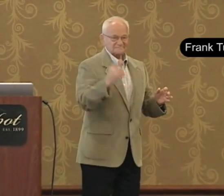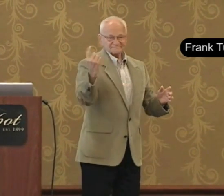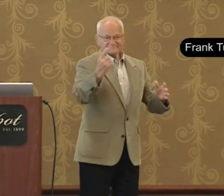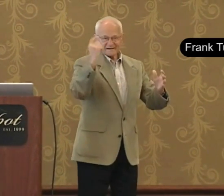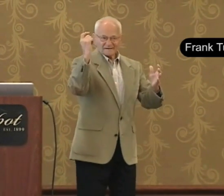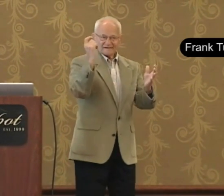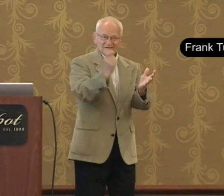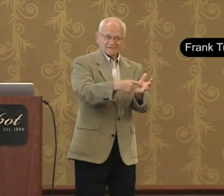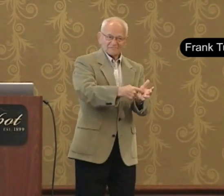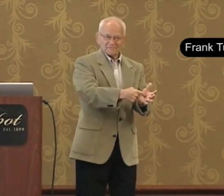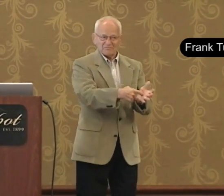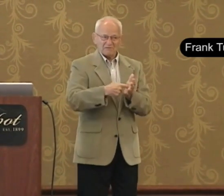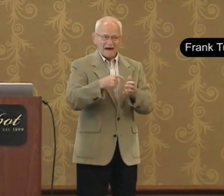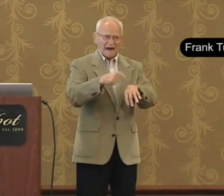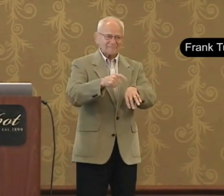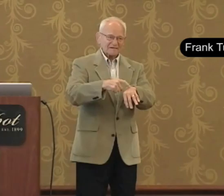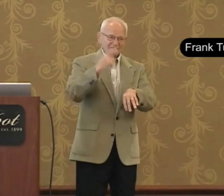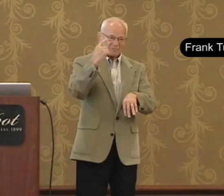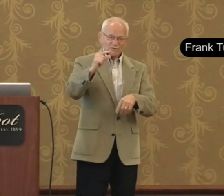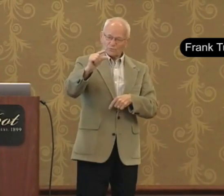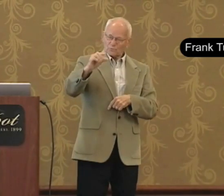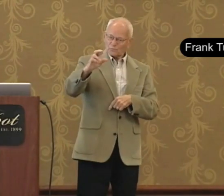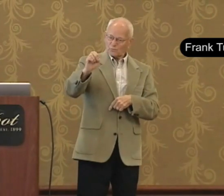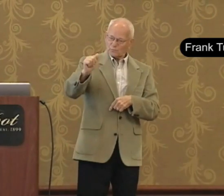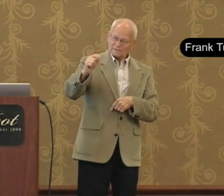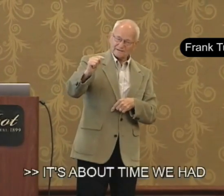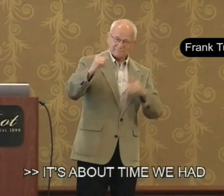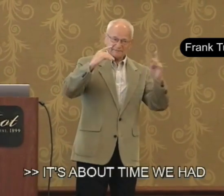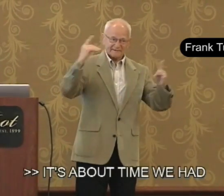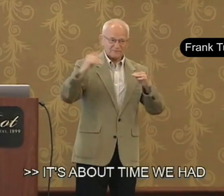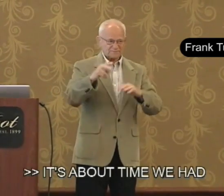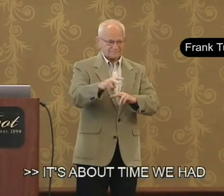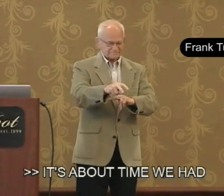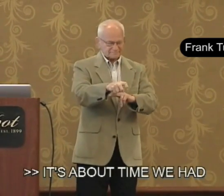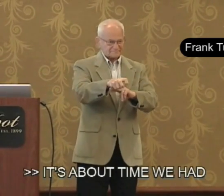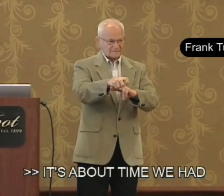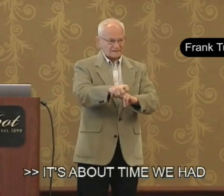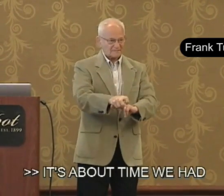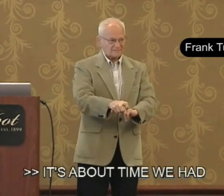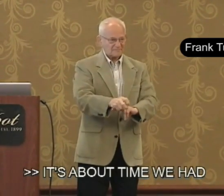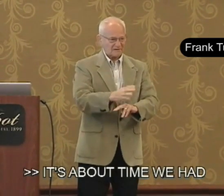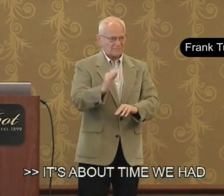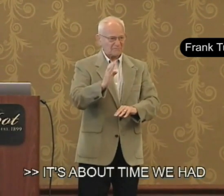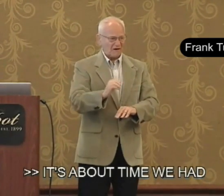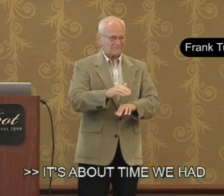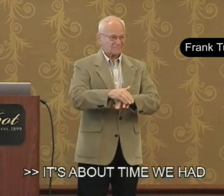And they're discussing how much time to take. It's about time. We've had this great